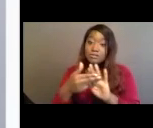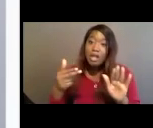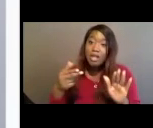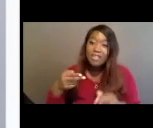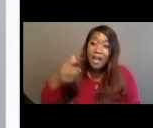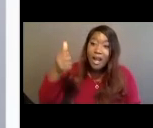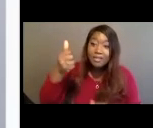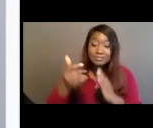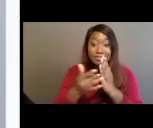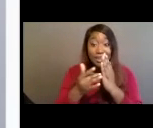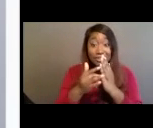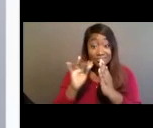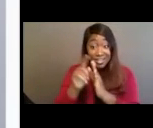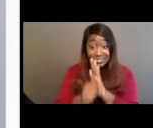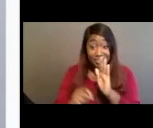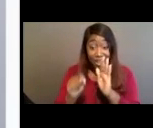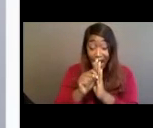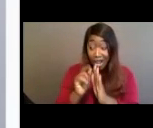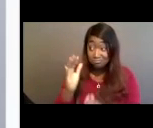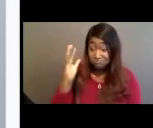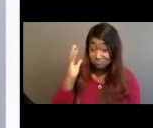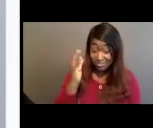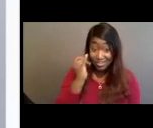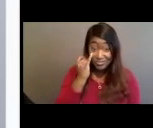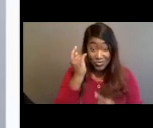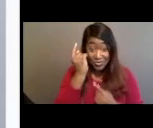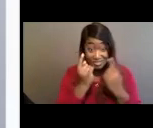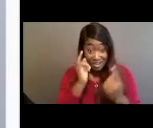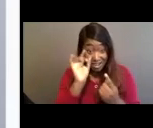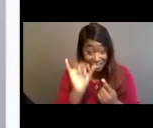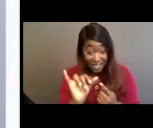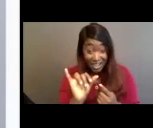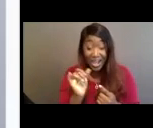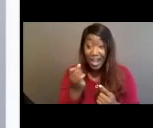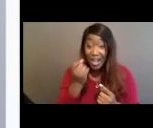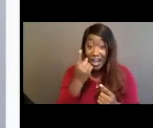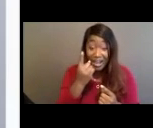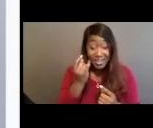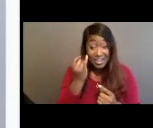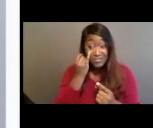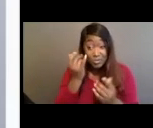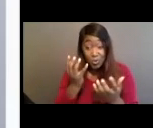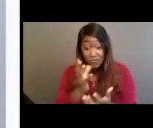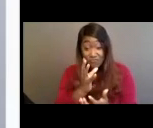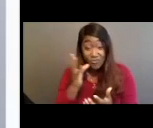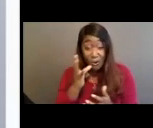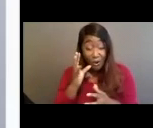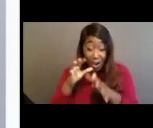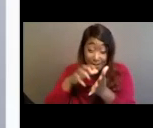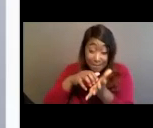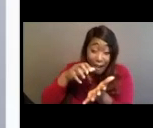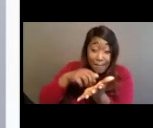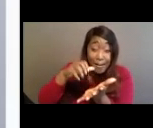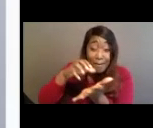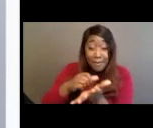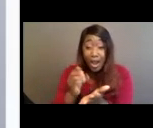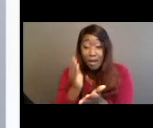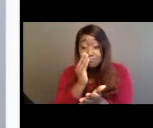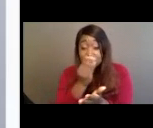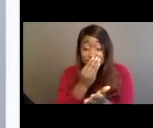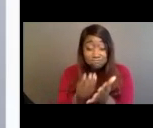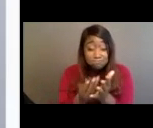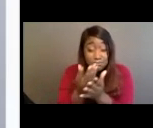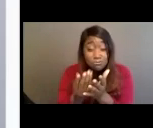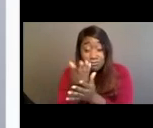technology of the time. Think about it. In order to be able to farm, we have to understand the land. We have to understand